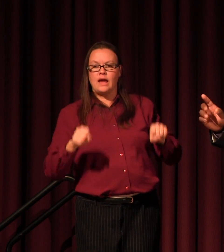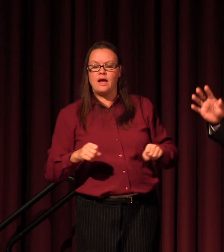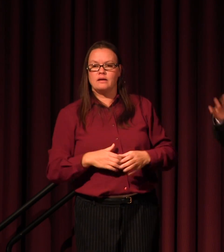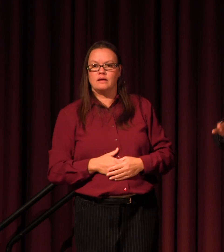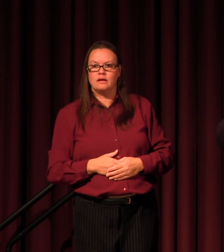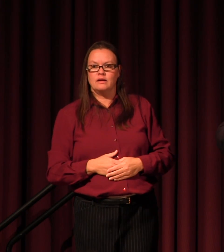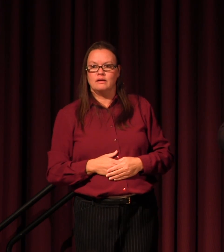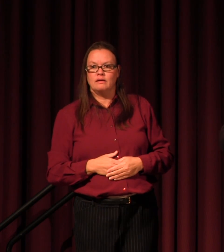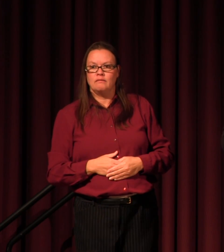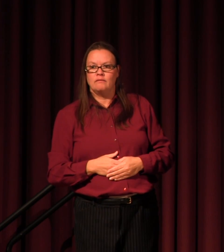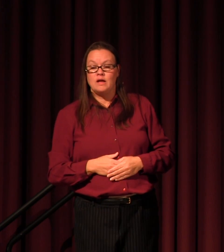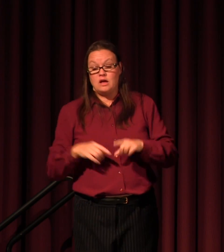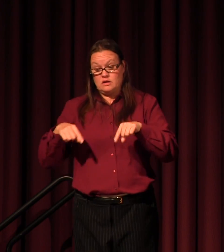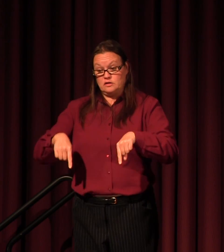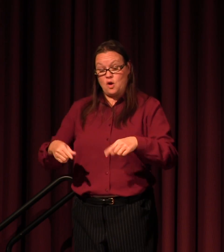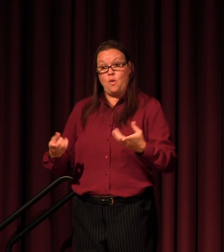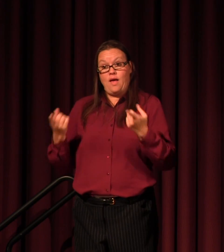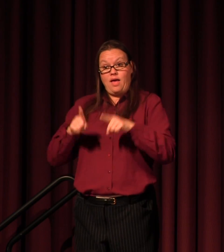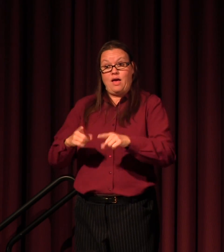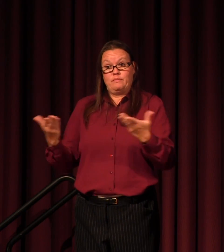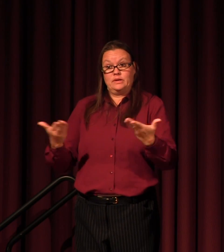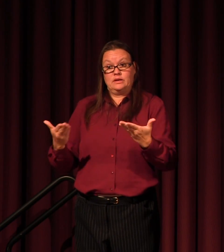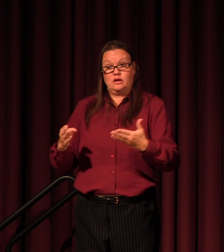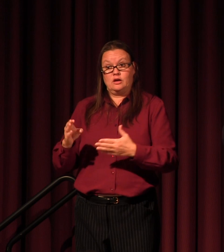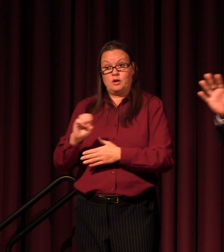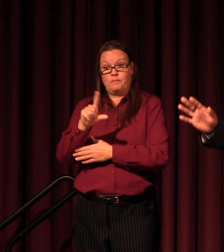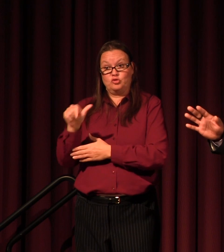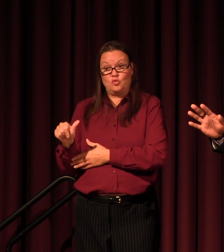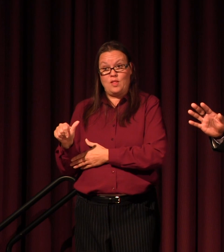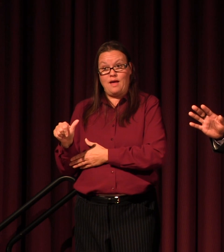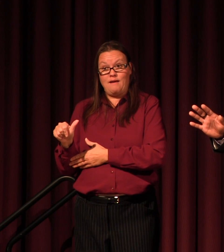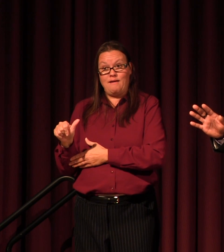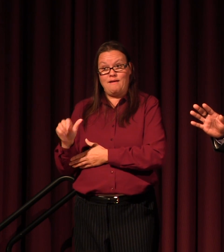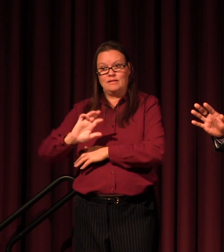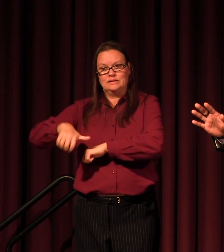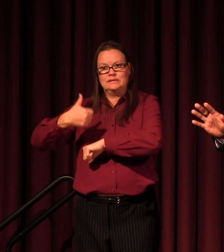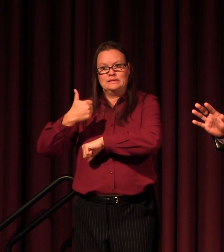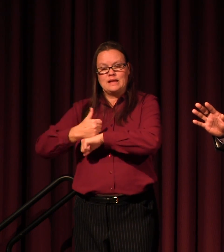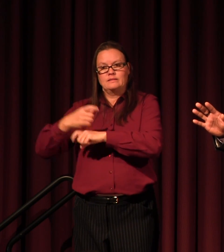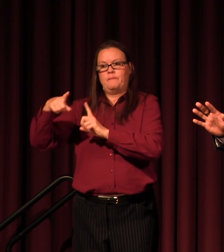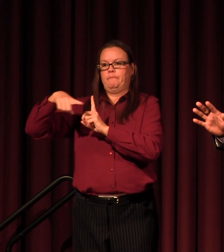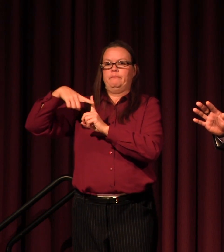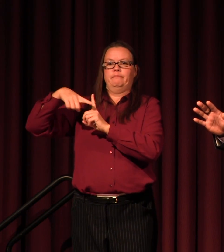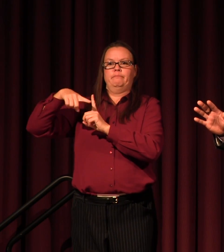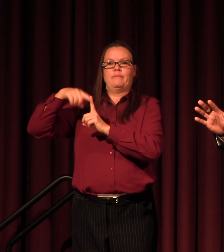Let's make sure that what we do in Missoula shows the way.